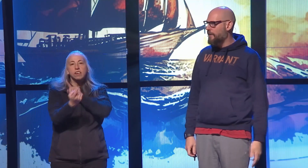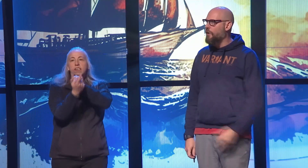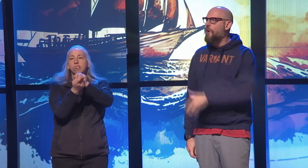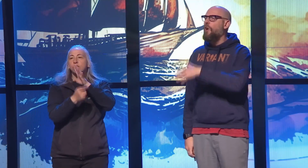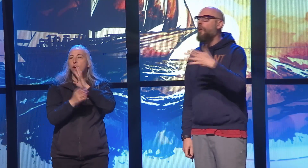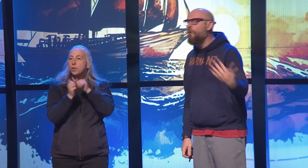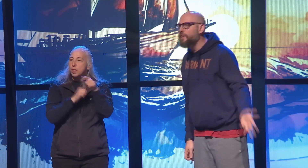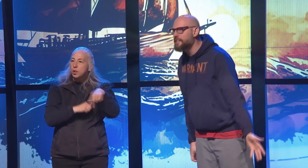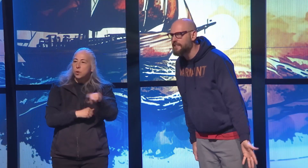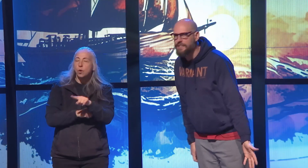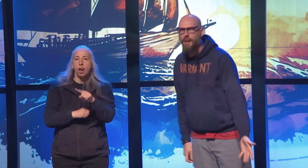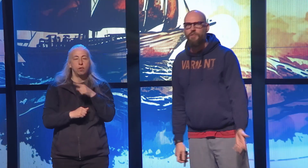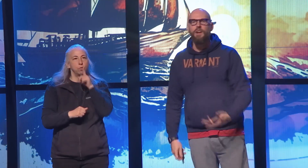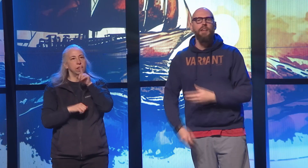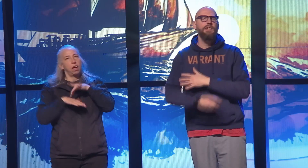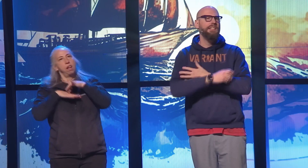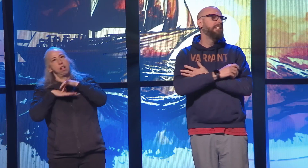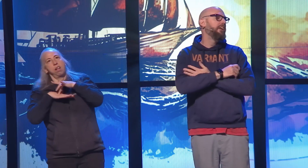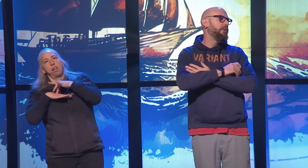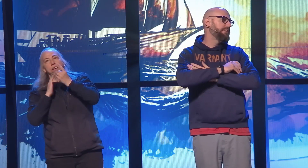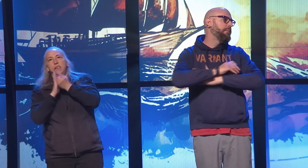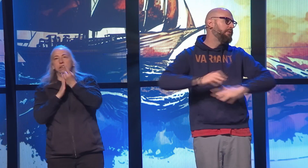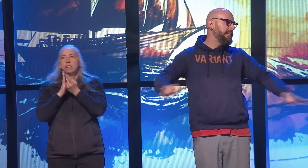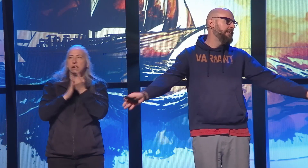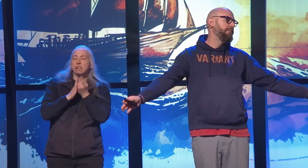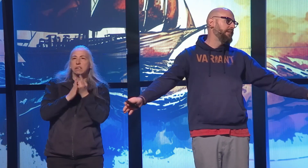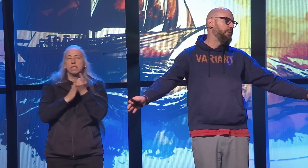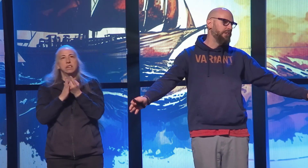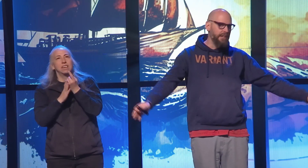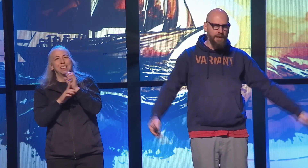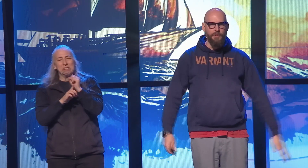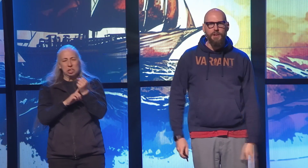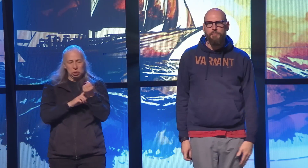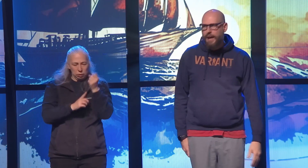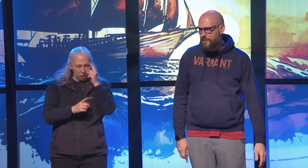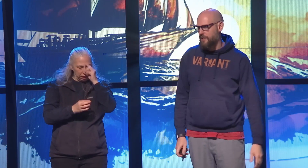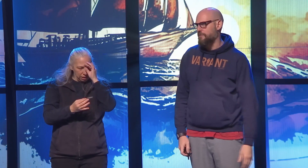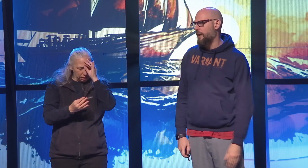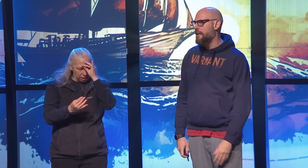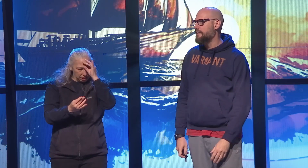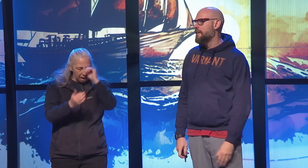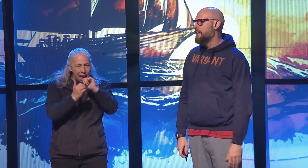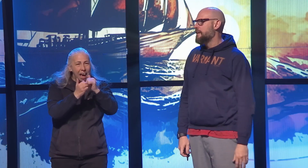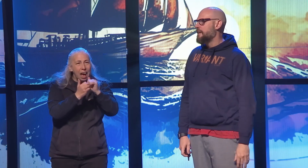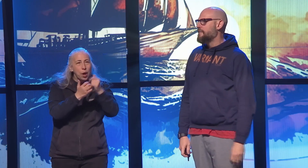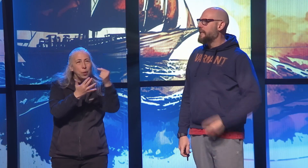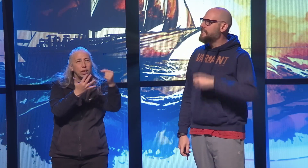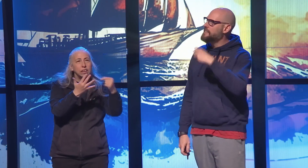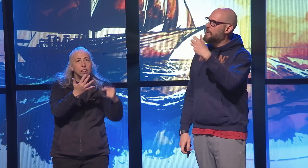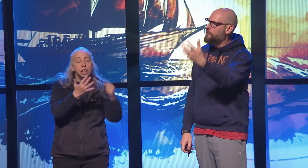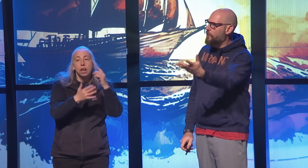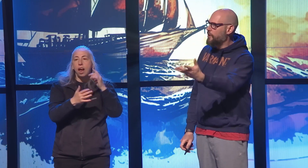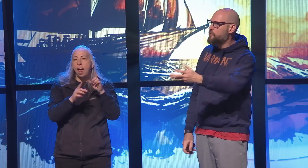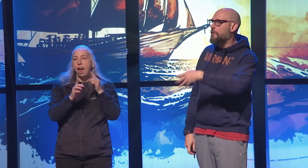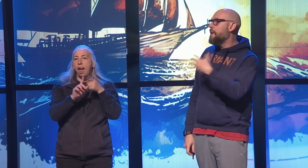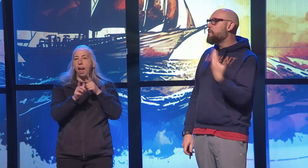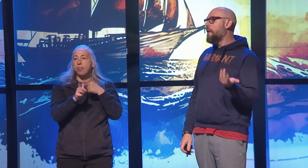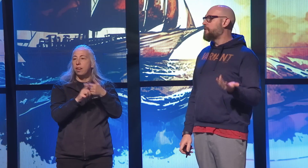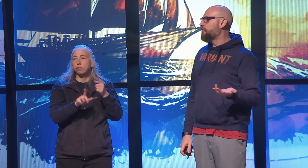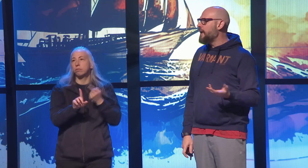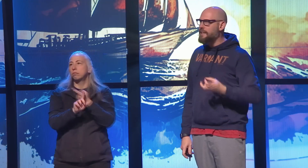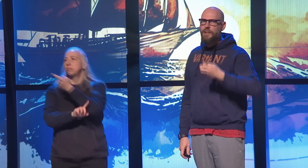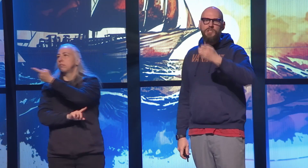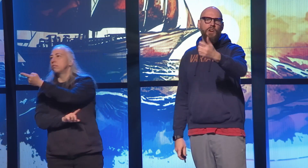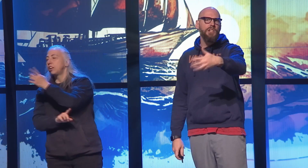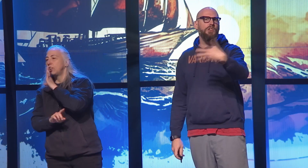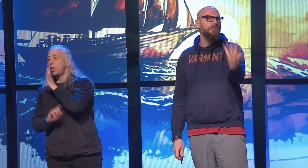possible scenario only to discover that the scenario was completely different than what you could ever imagine, right? That's an example of over control. Or maybe you